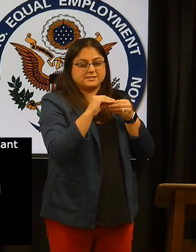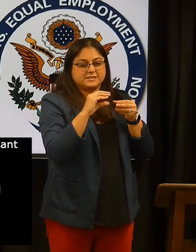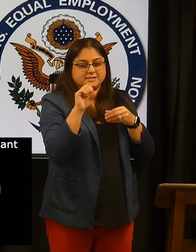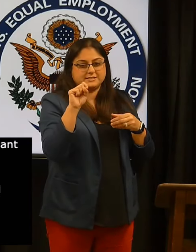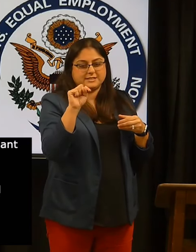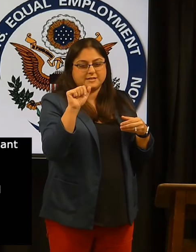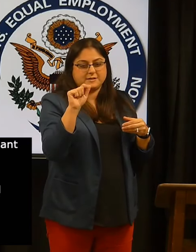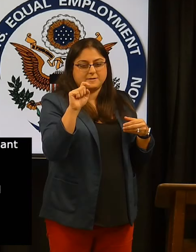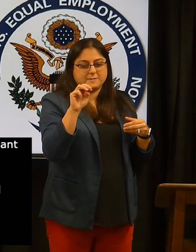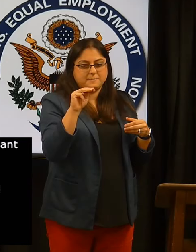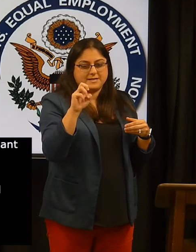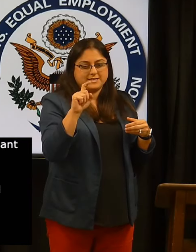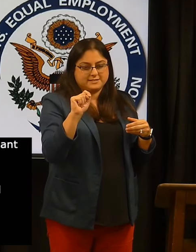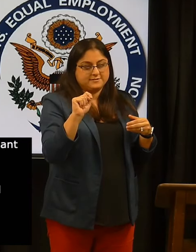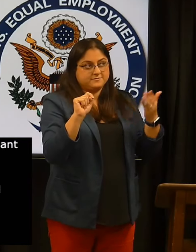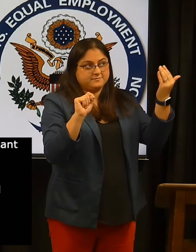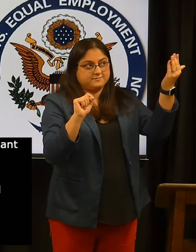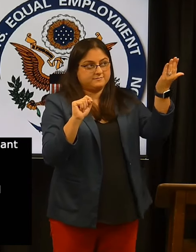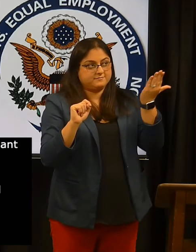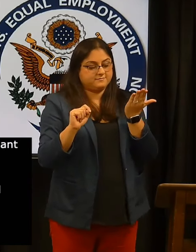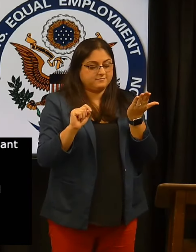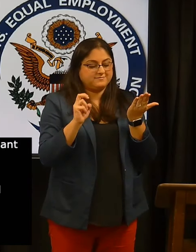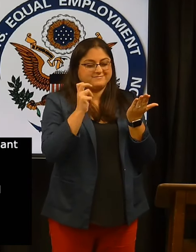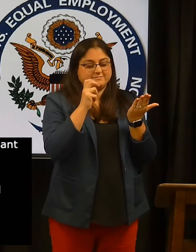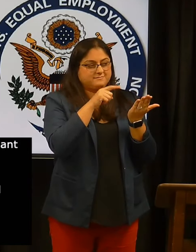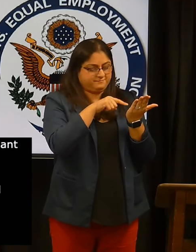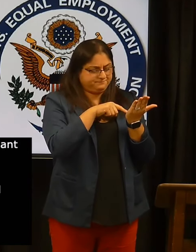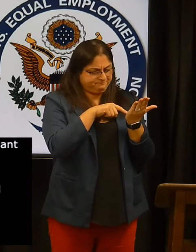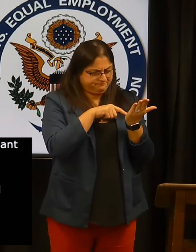So we'll take the company's position or the company's statement,